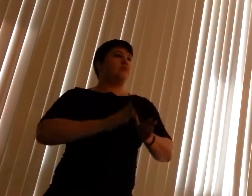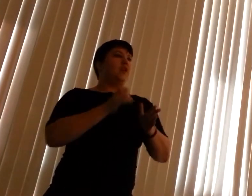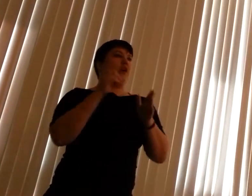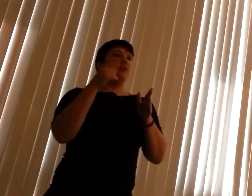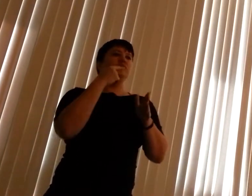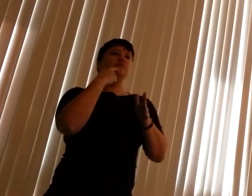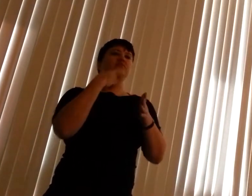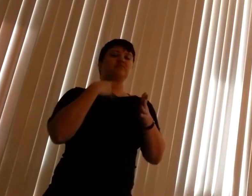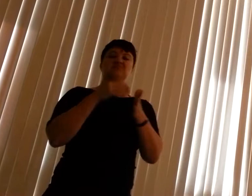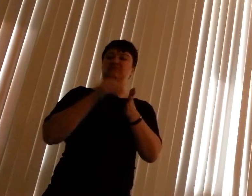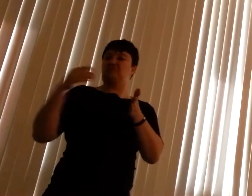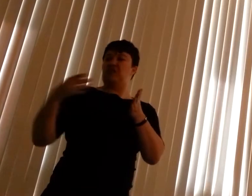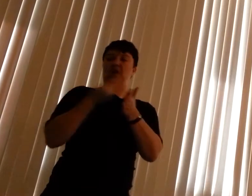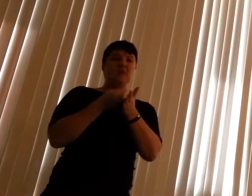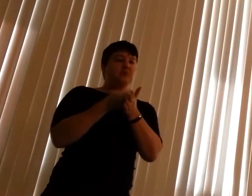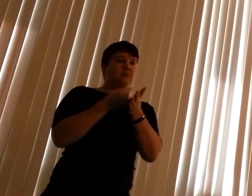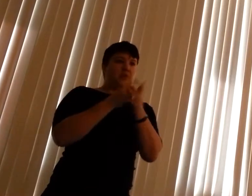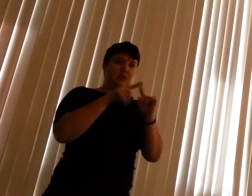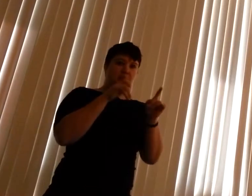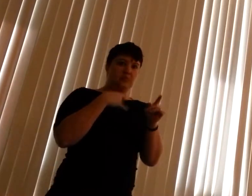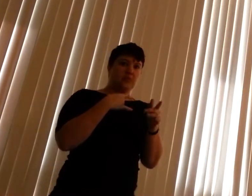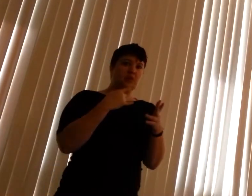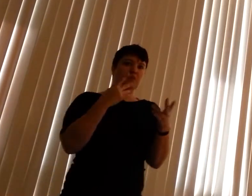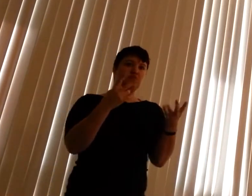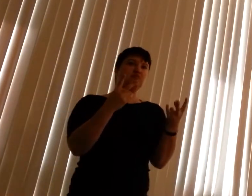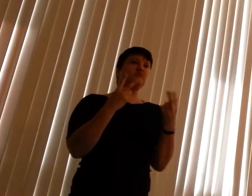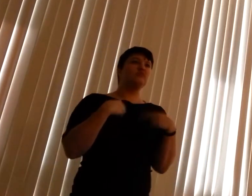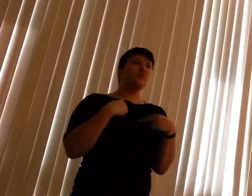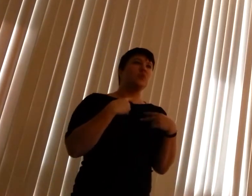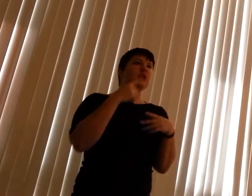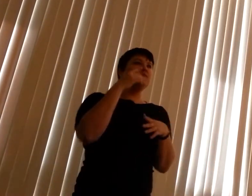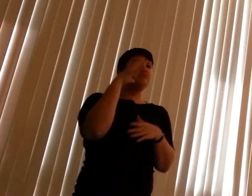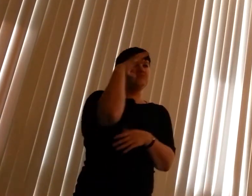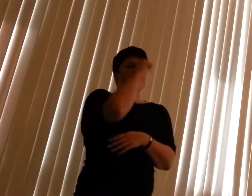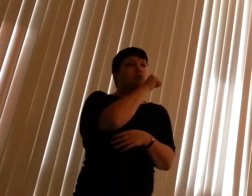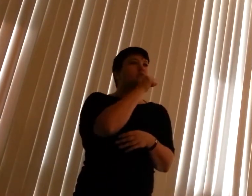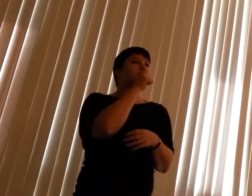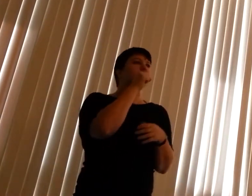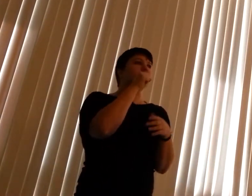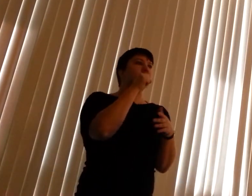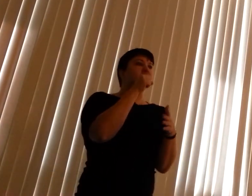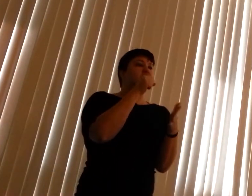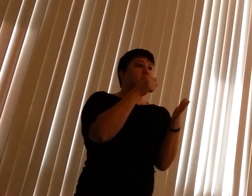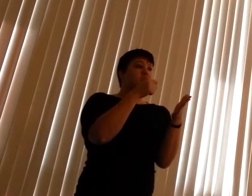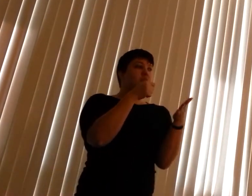money out of it. In our cases, we're going to assume that treatments cost the same for each person.